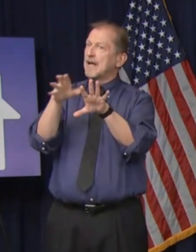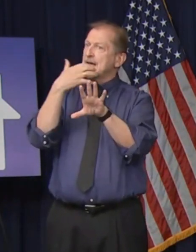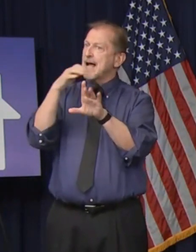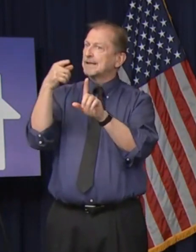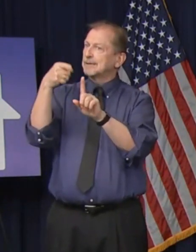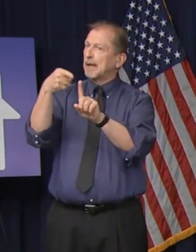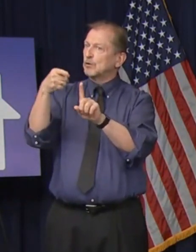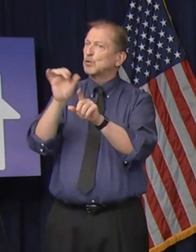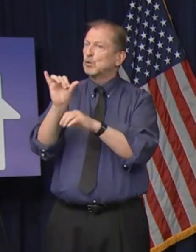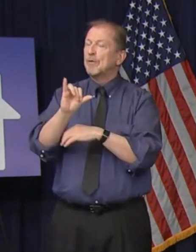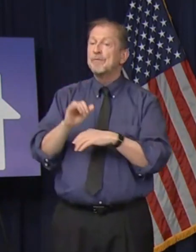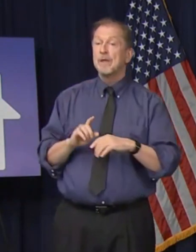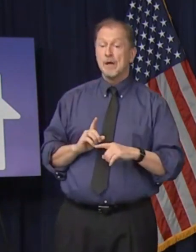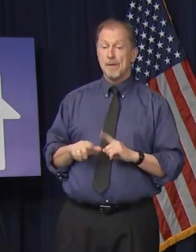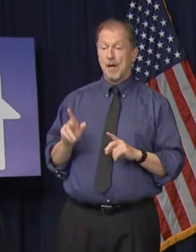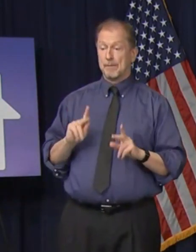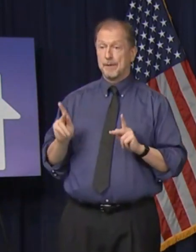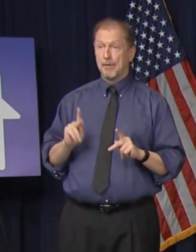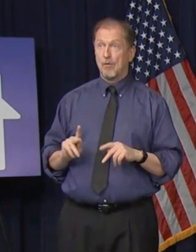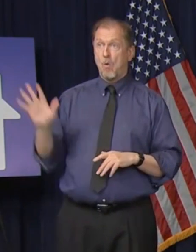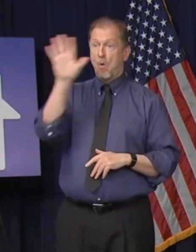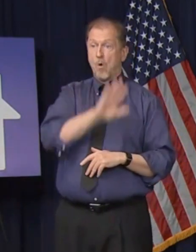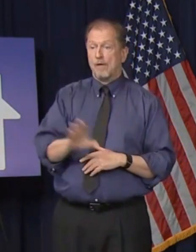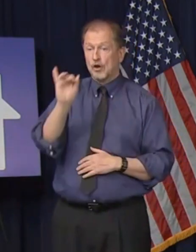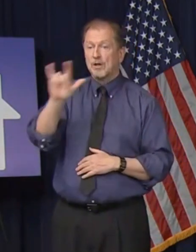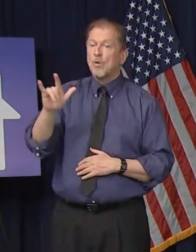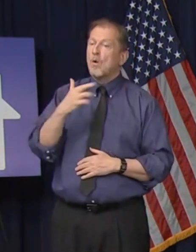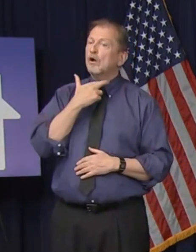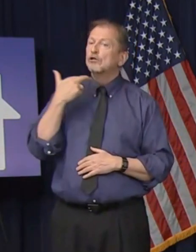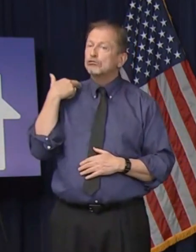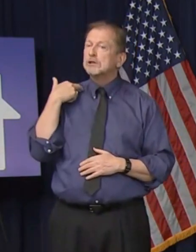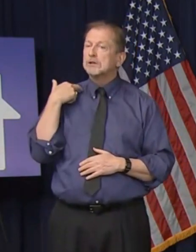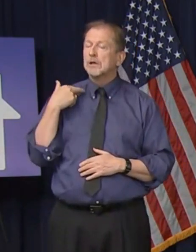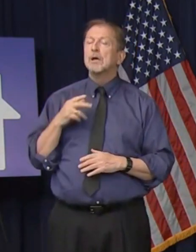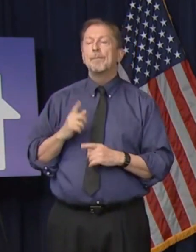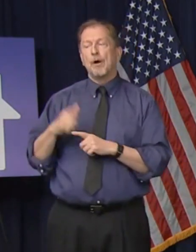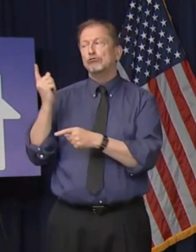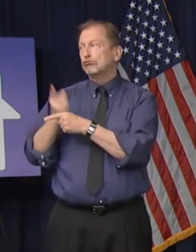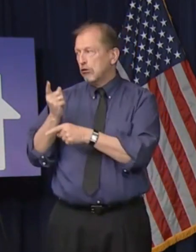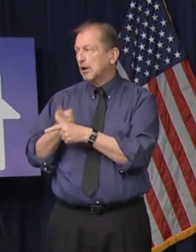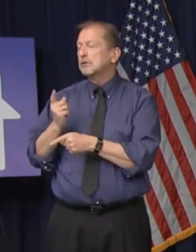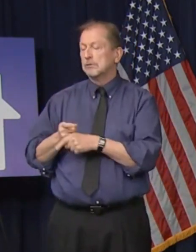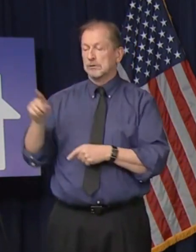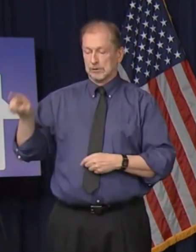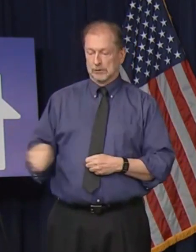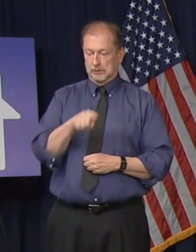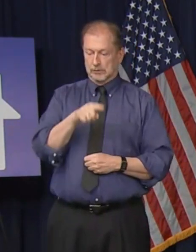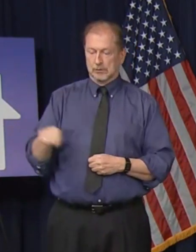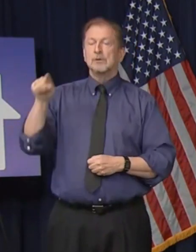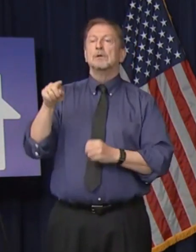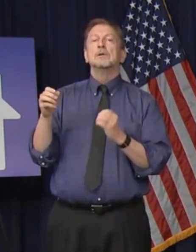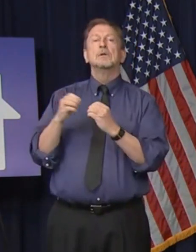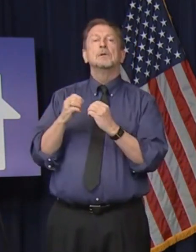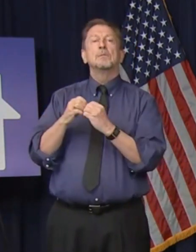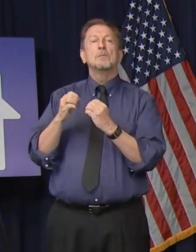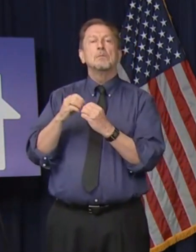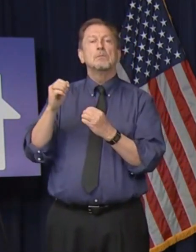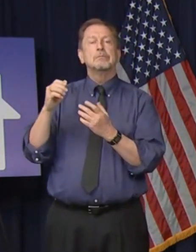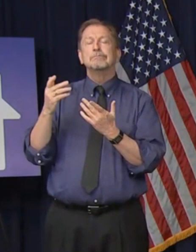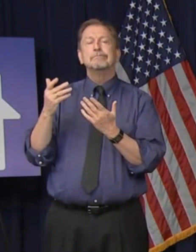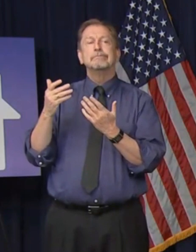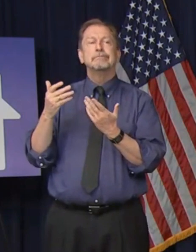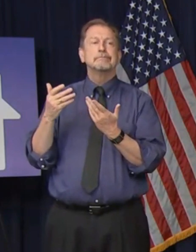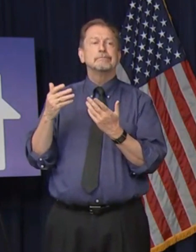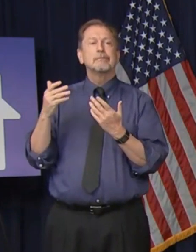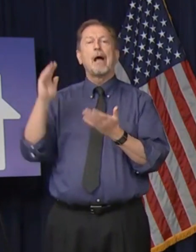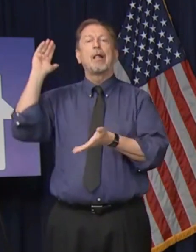in Illinois are people immune from COVID-19. There are fewer cases, it's true, in some counties, but you